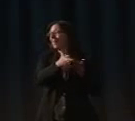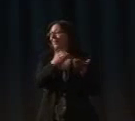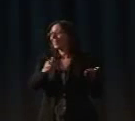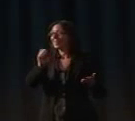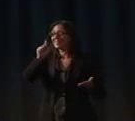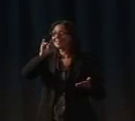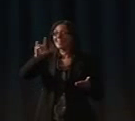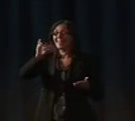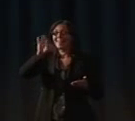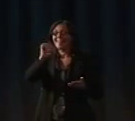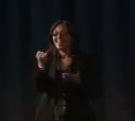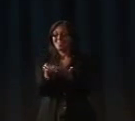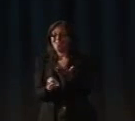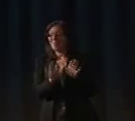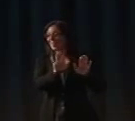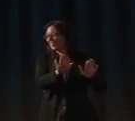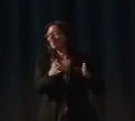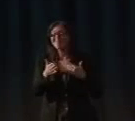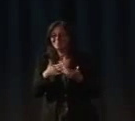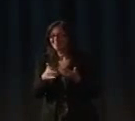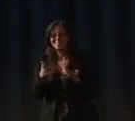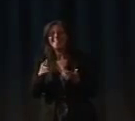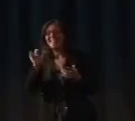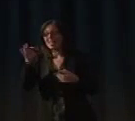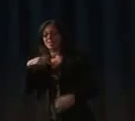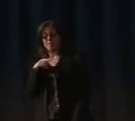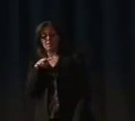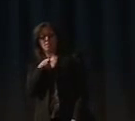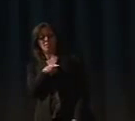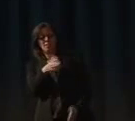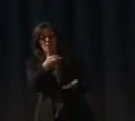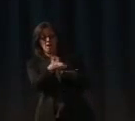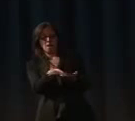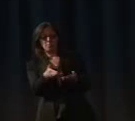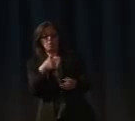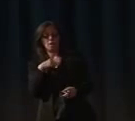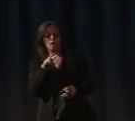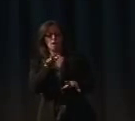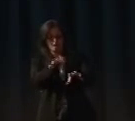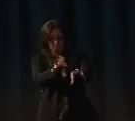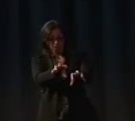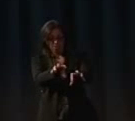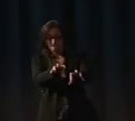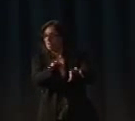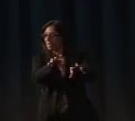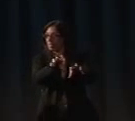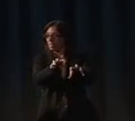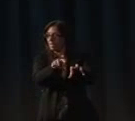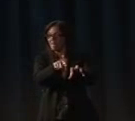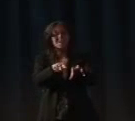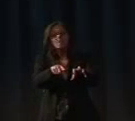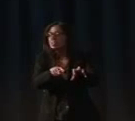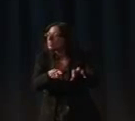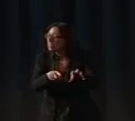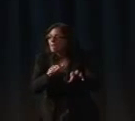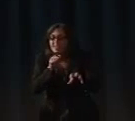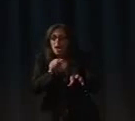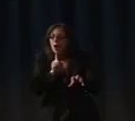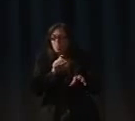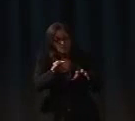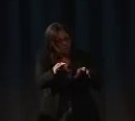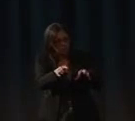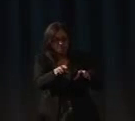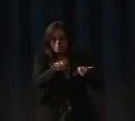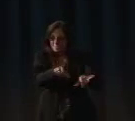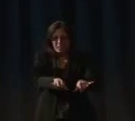as Professor Conway reminded us a minute ago, is not stopped. An object is a trajectory. He mentioned the banana, he